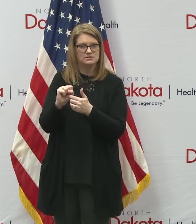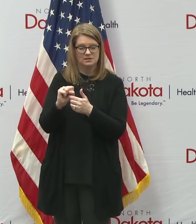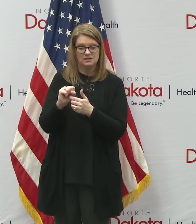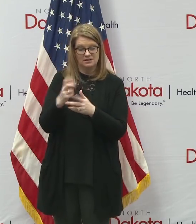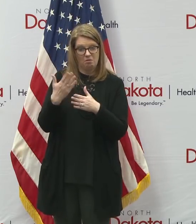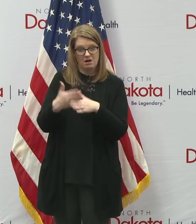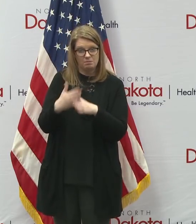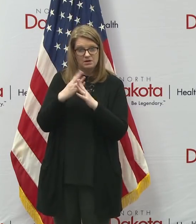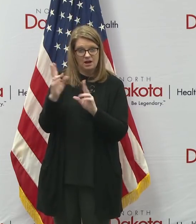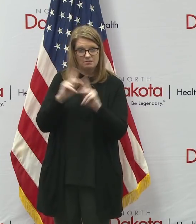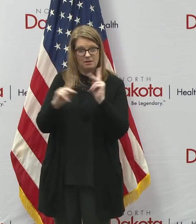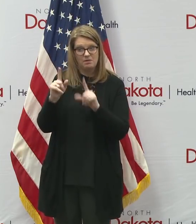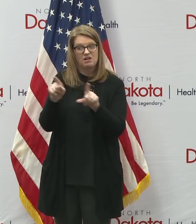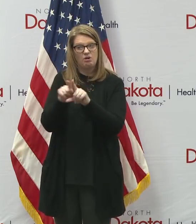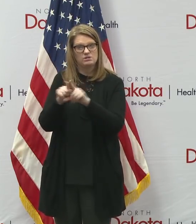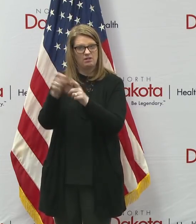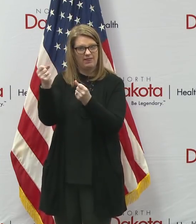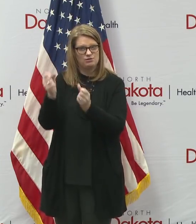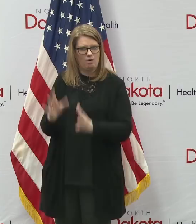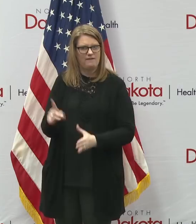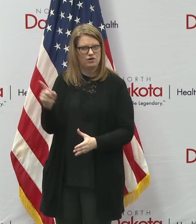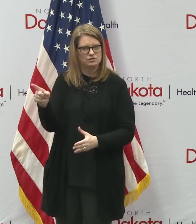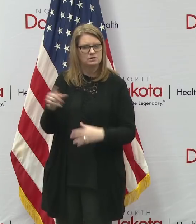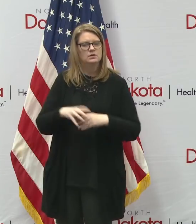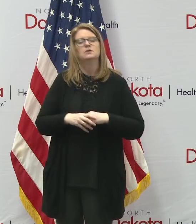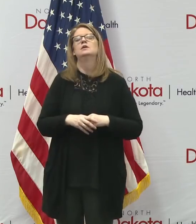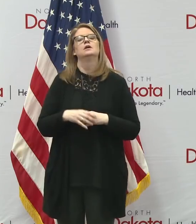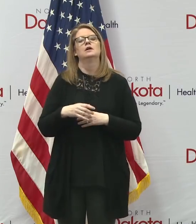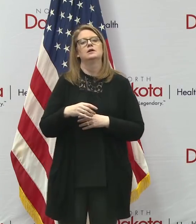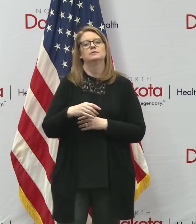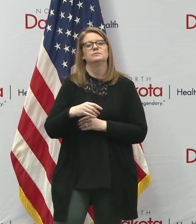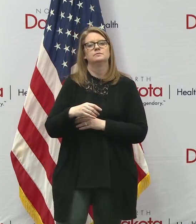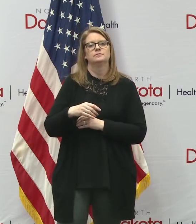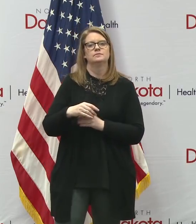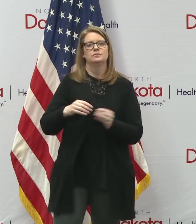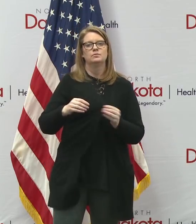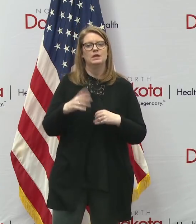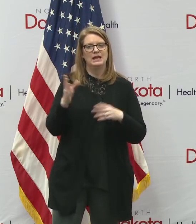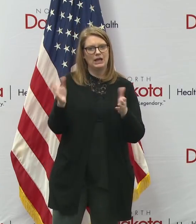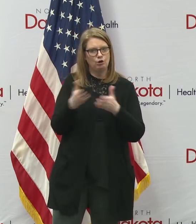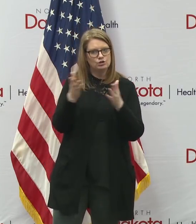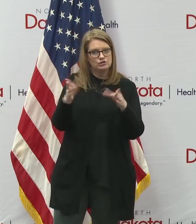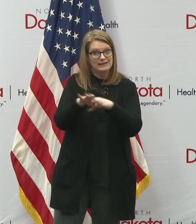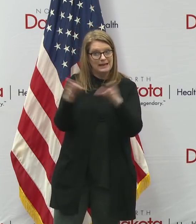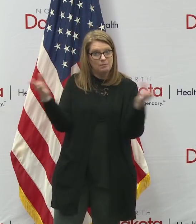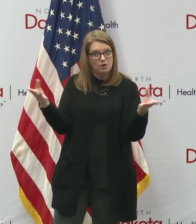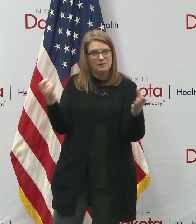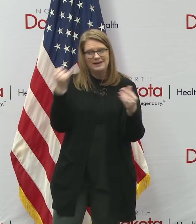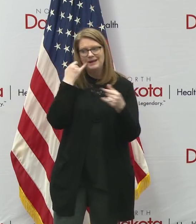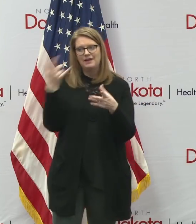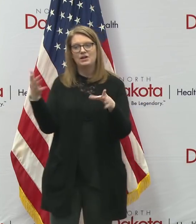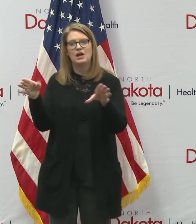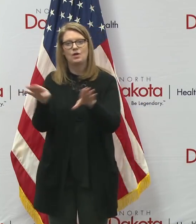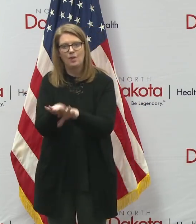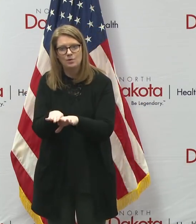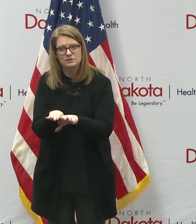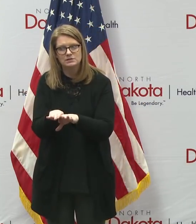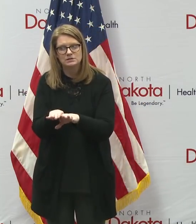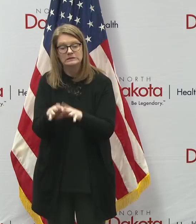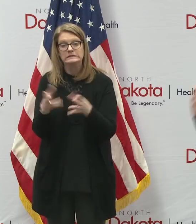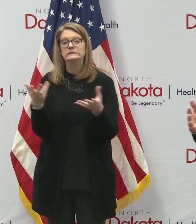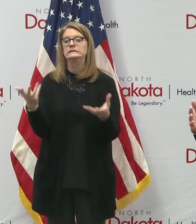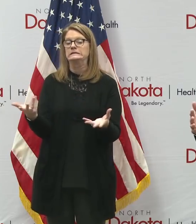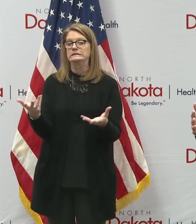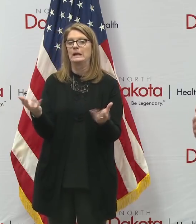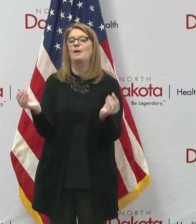those individuals and the drivers, but we encourage them to keep it open, because if that were to close, we might be involving and exposing